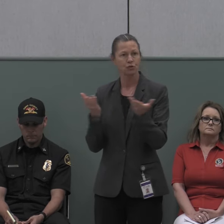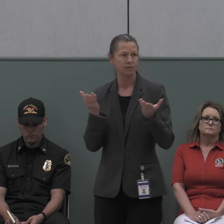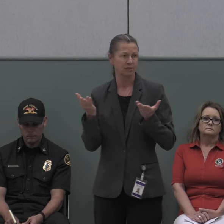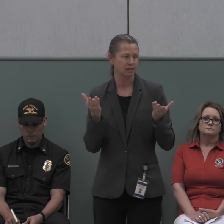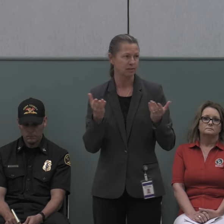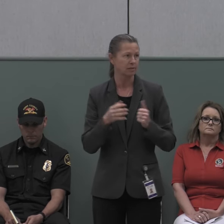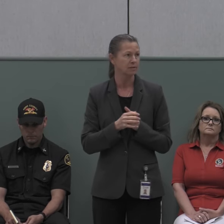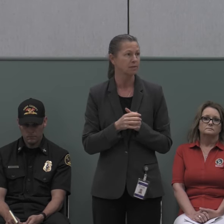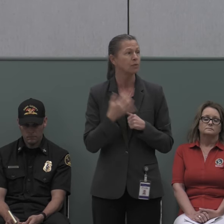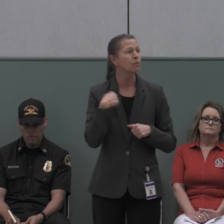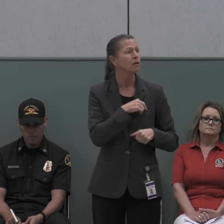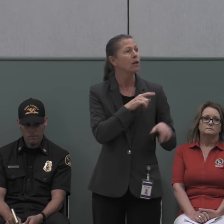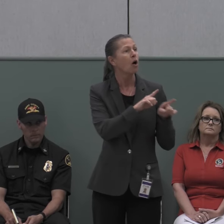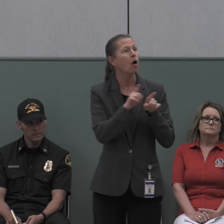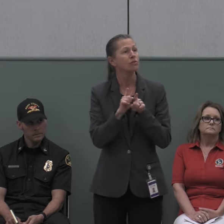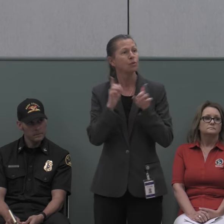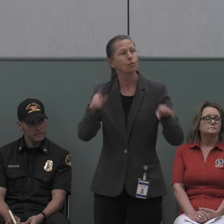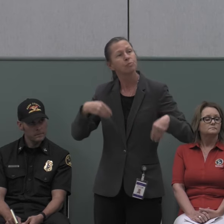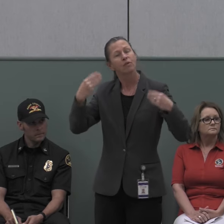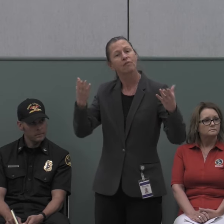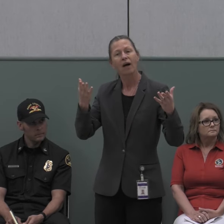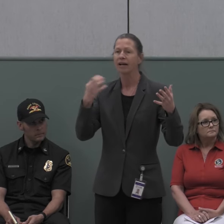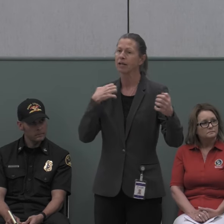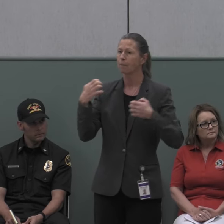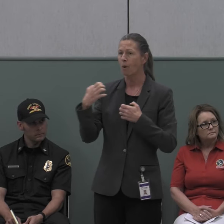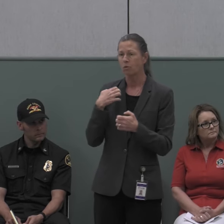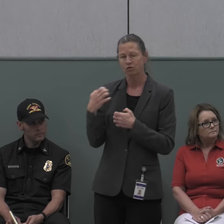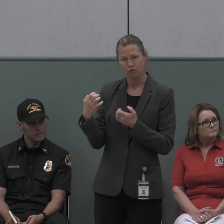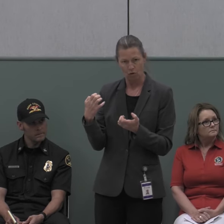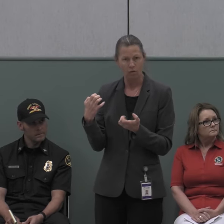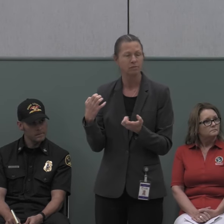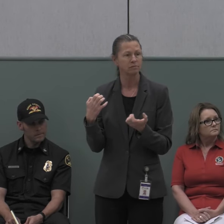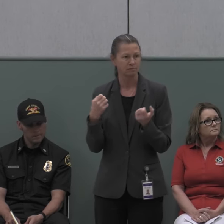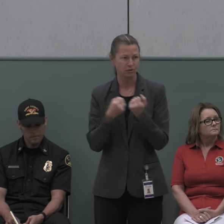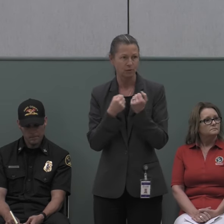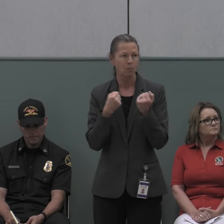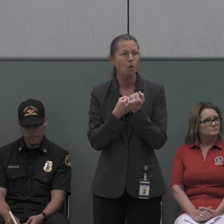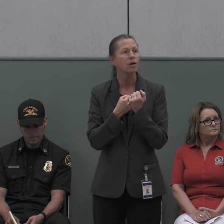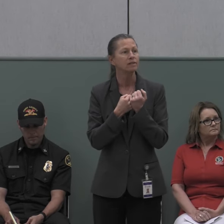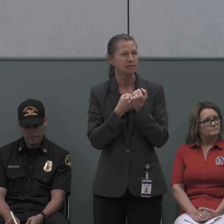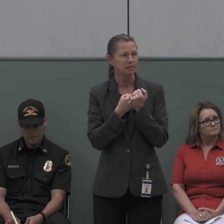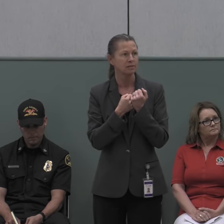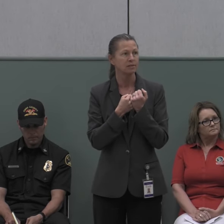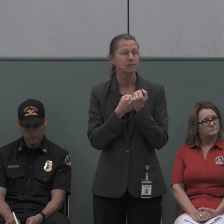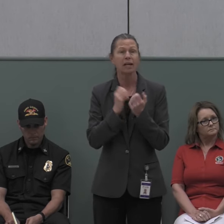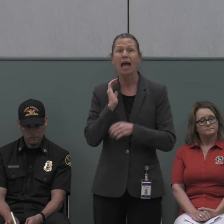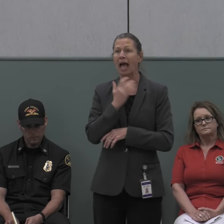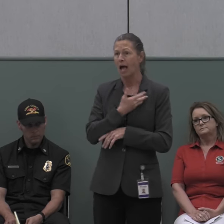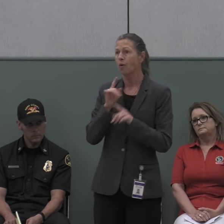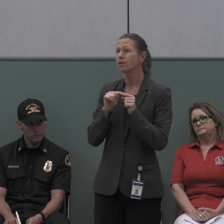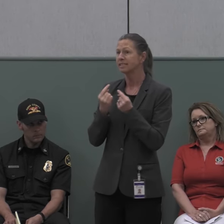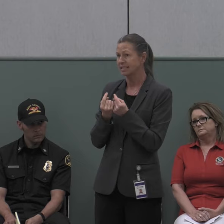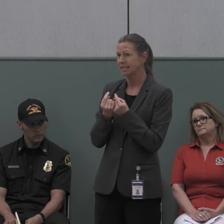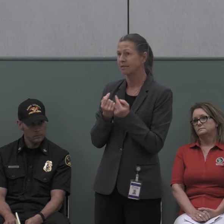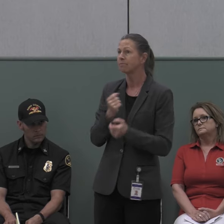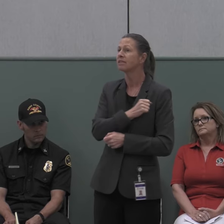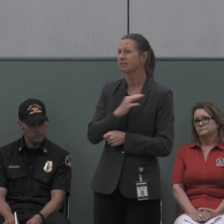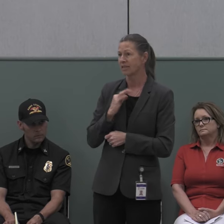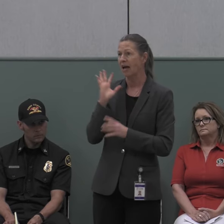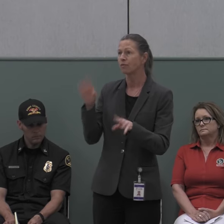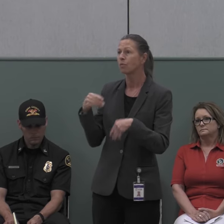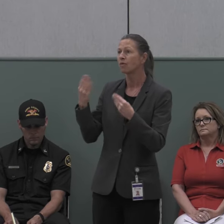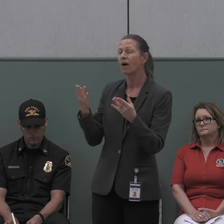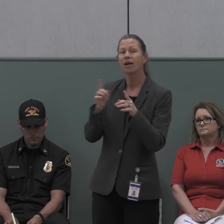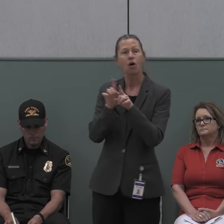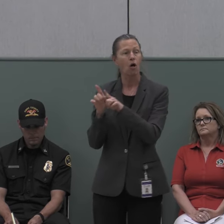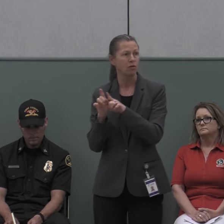be providing emotional support. We have our own team members providing these services, and the county has also